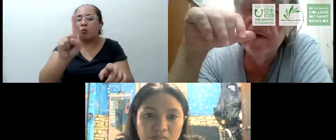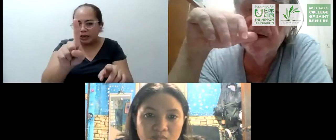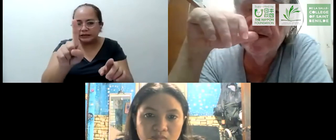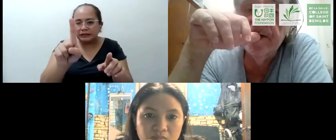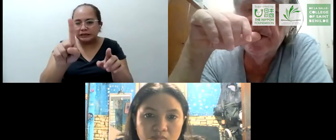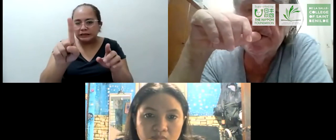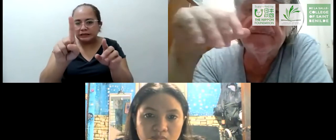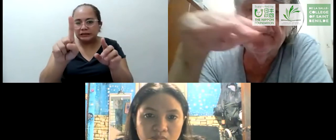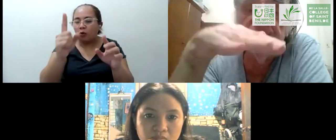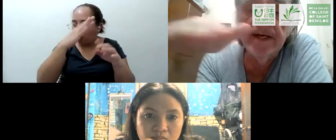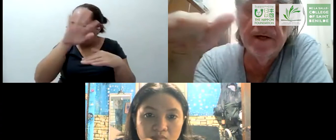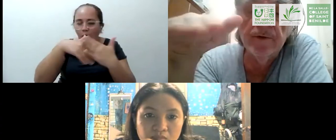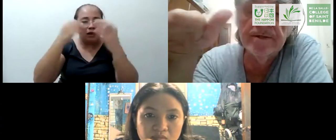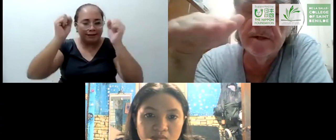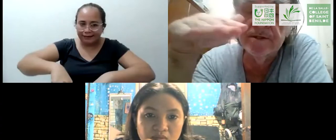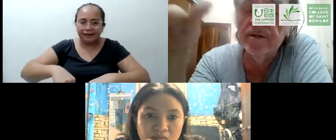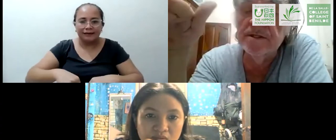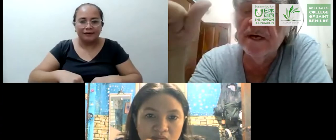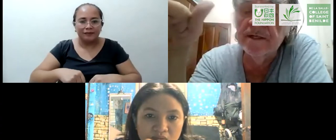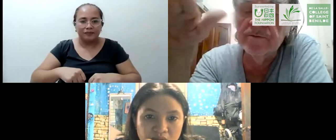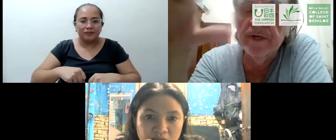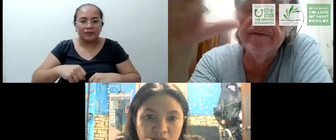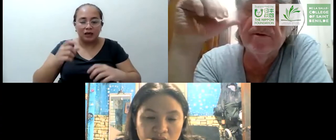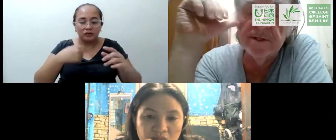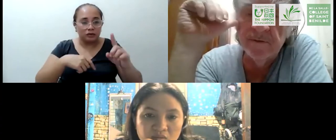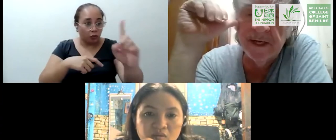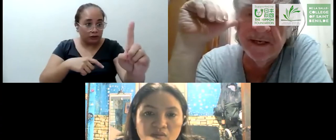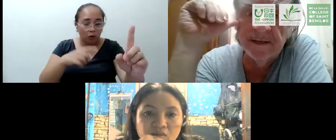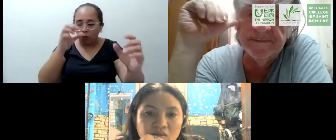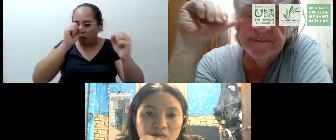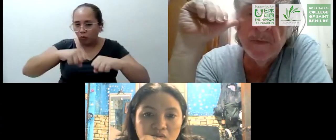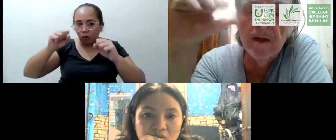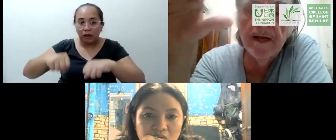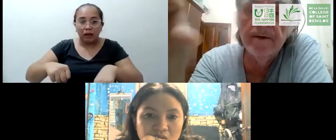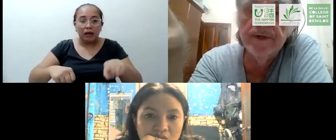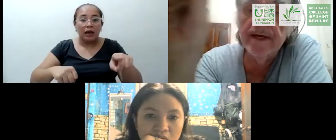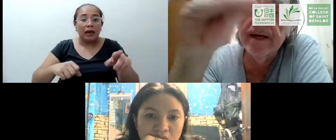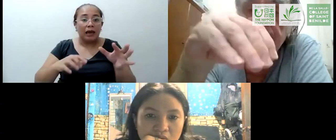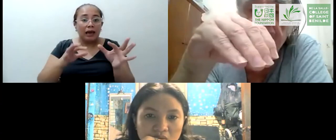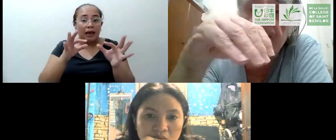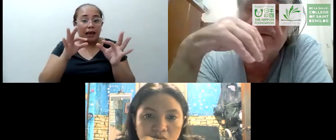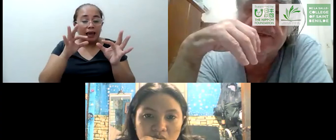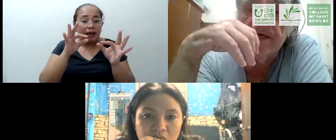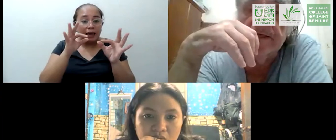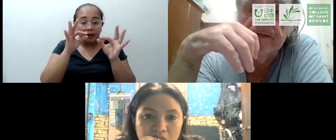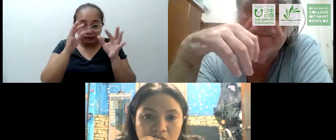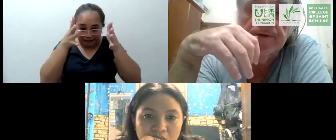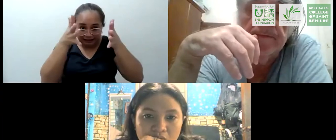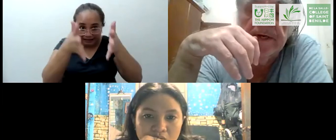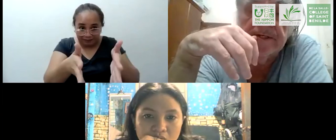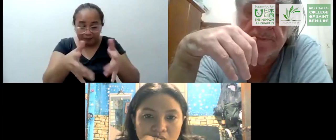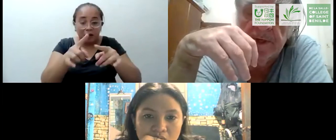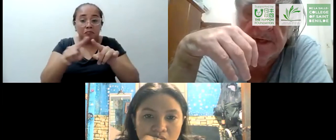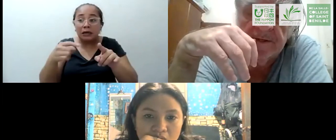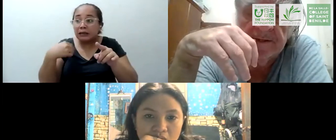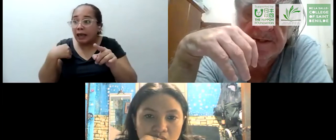on. So if everybody agrees on certain signs, we leave those in right now. And we take out the problem signs and put them